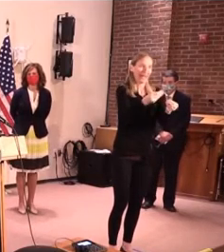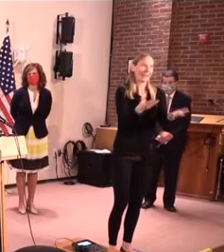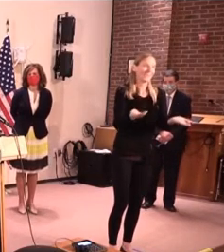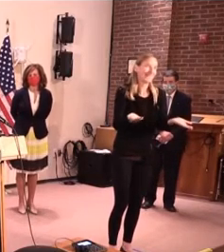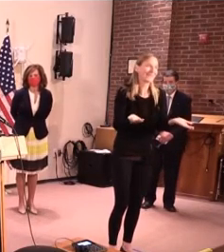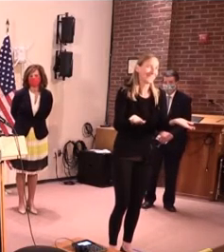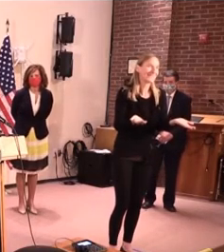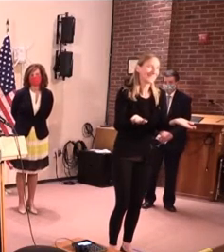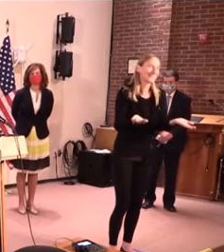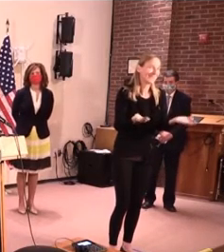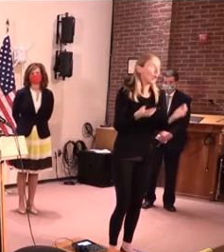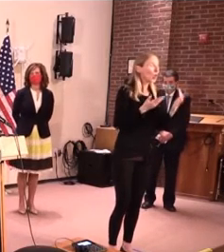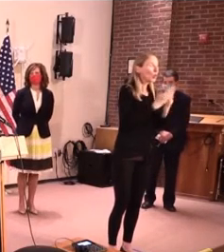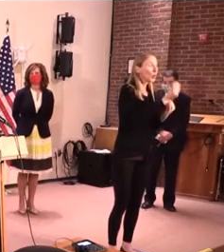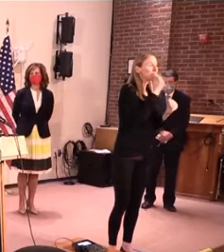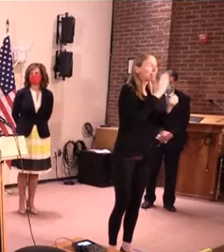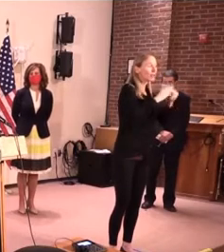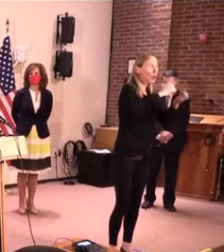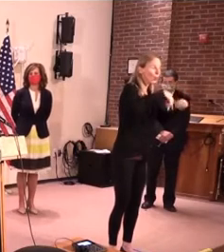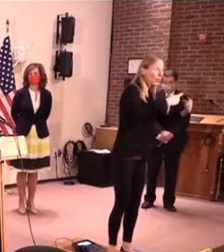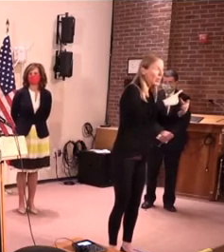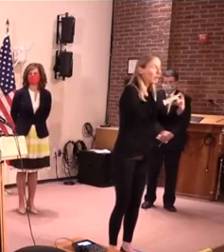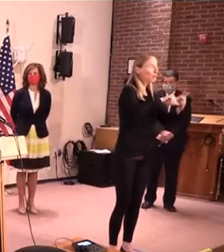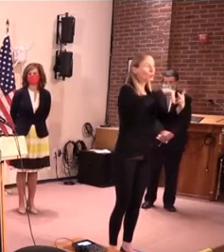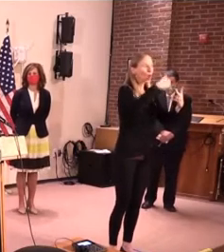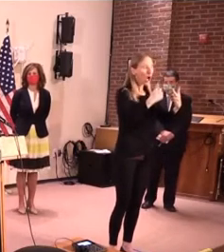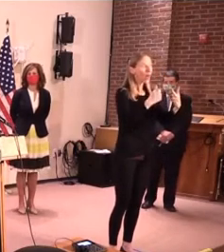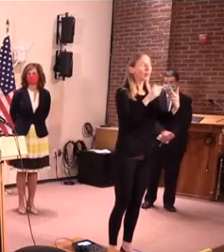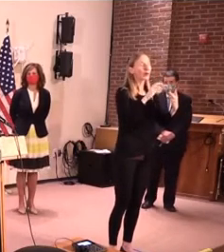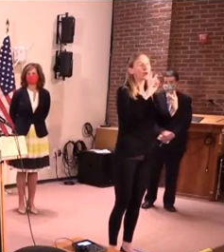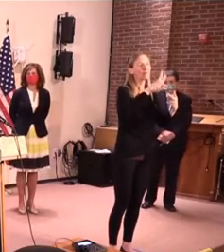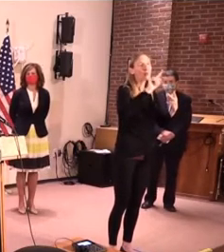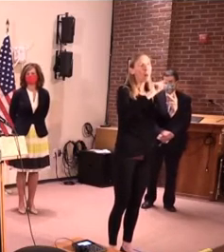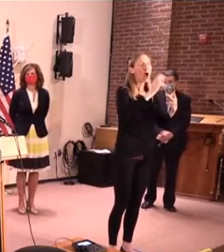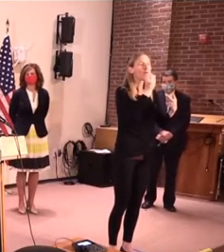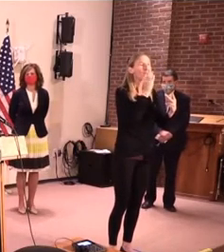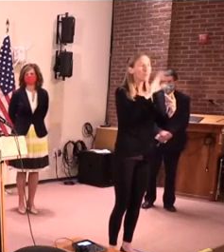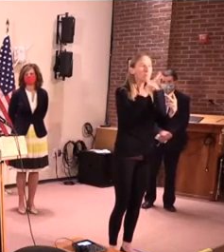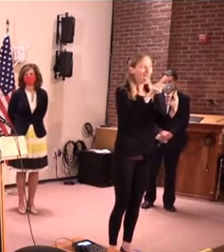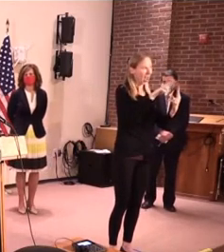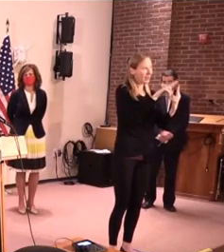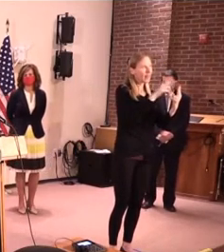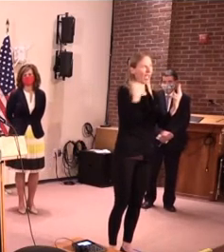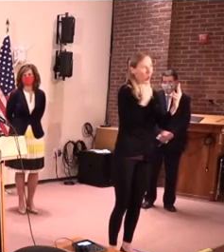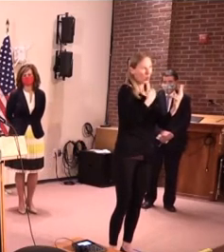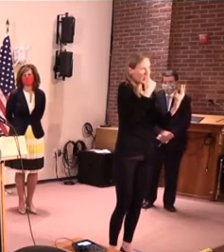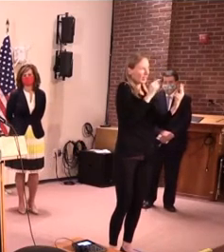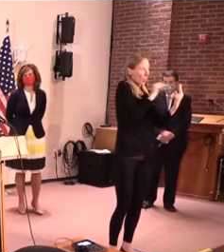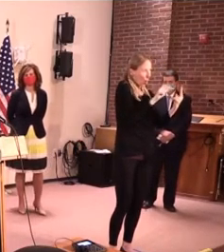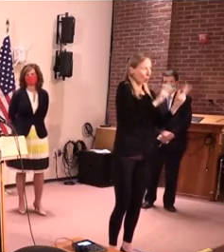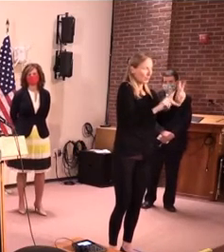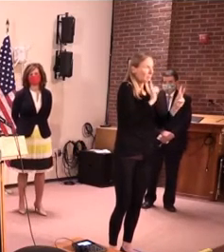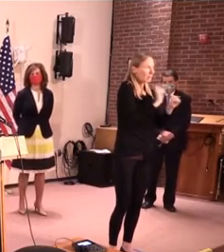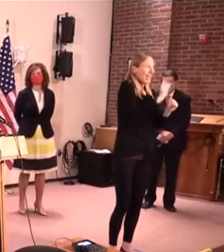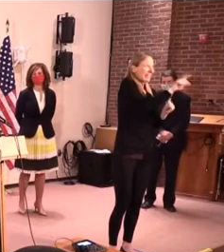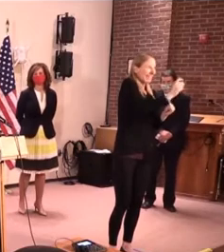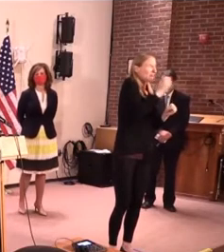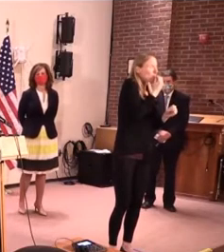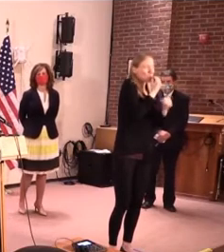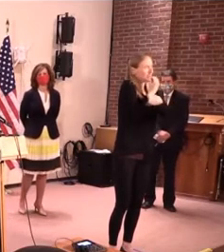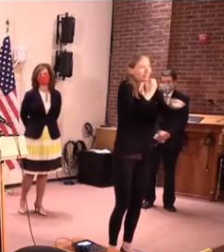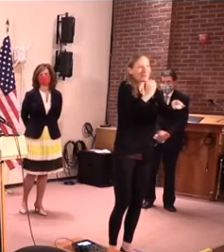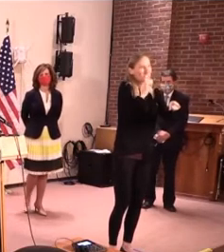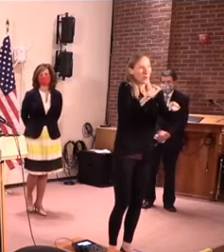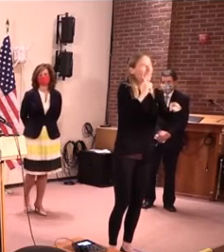or other mechanisms, that we actually pinpoint the people that are in need